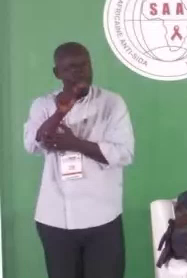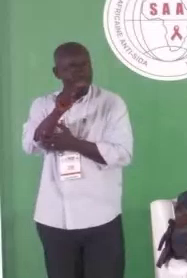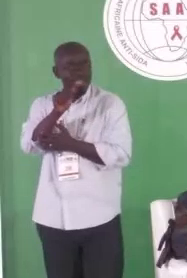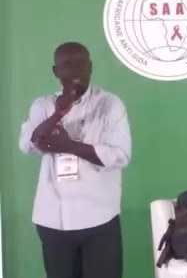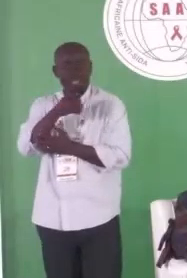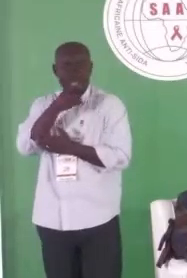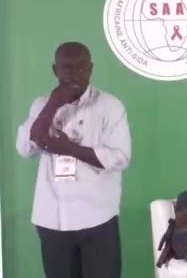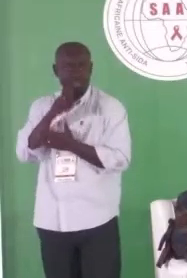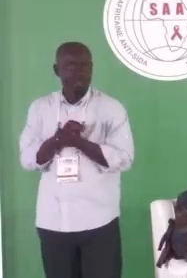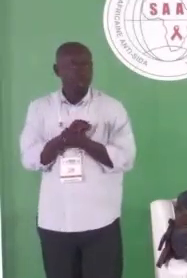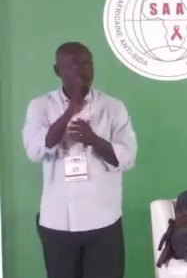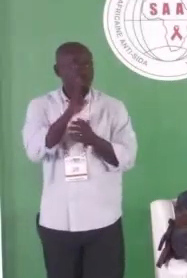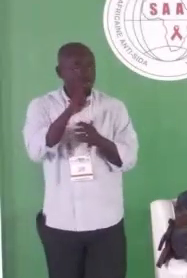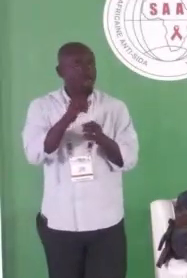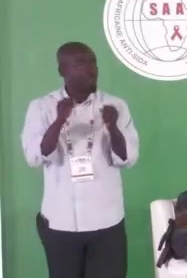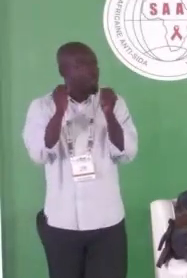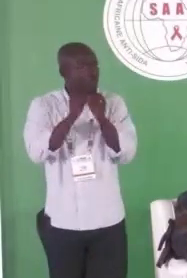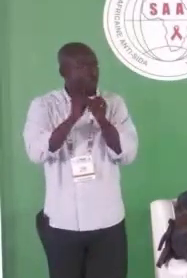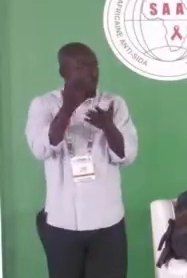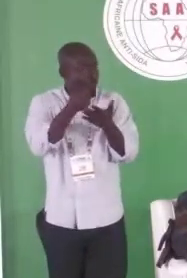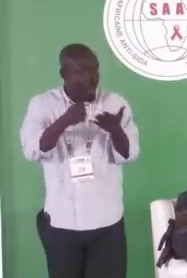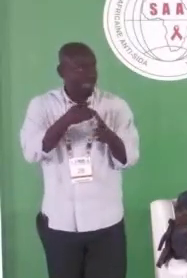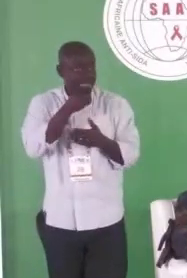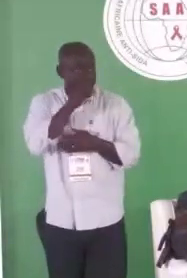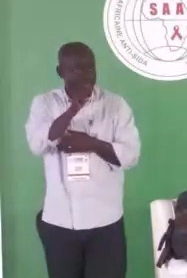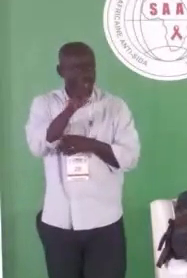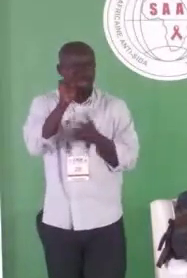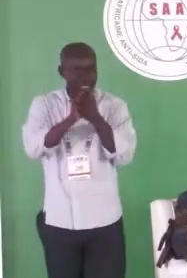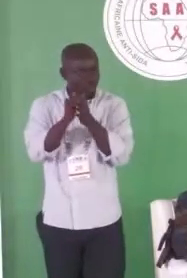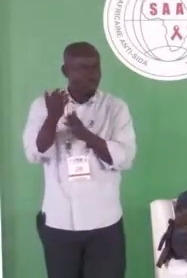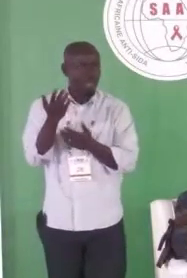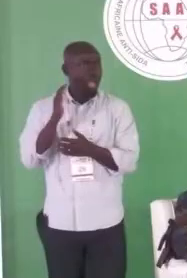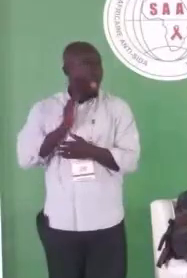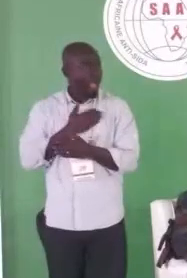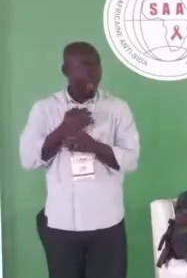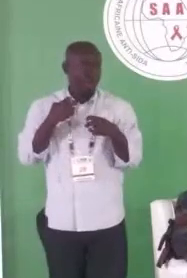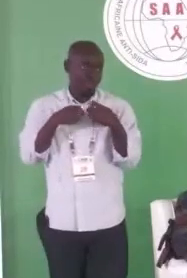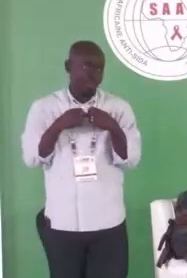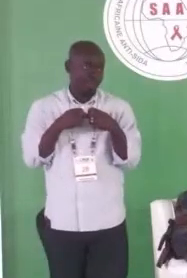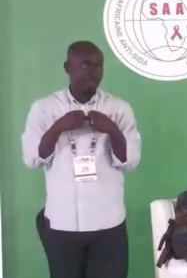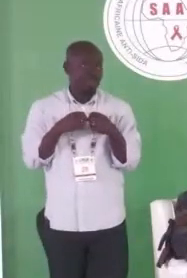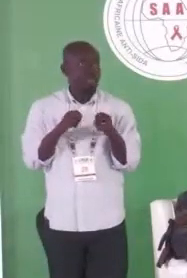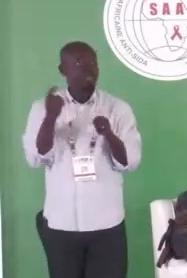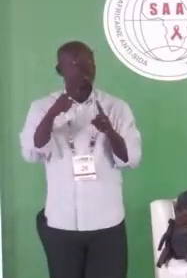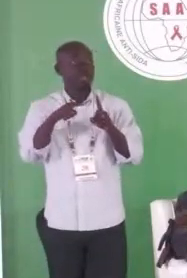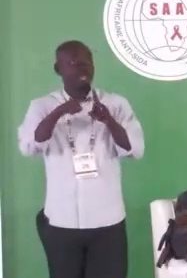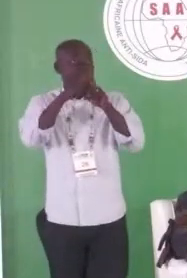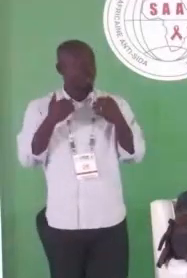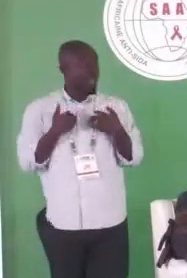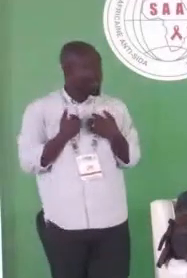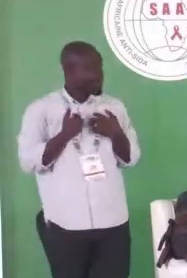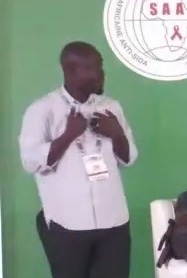of manual systems, and that was one of our issues. However, the only advantage we have as Botswana, because